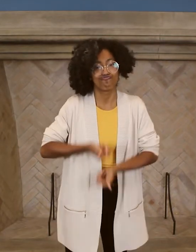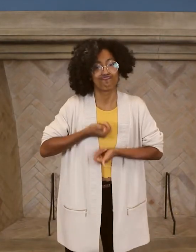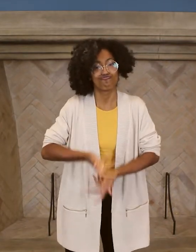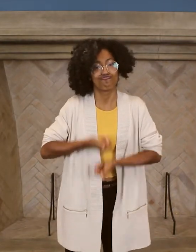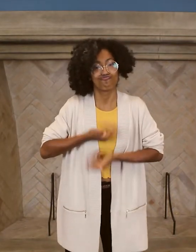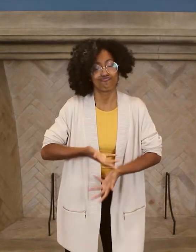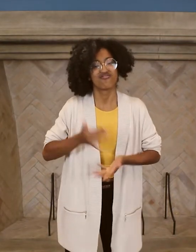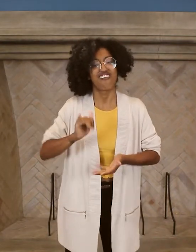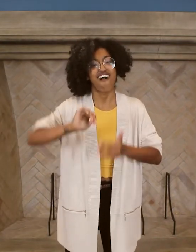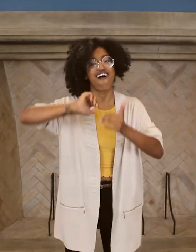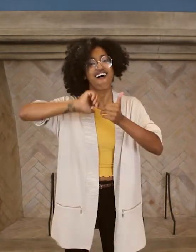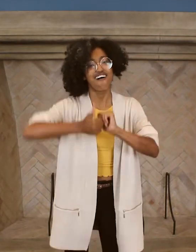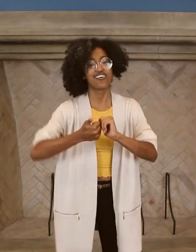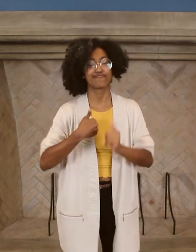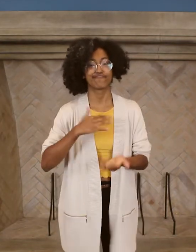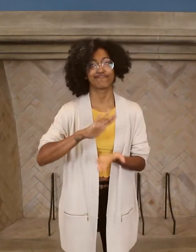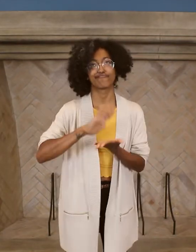It helped me express my thoughts.